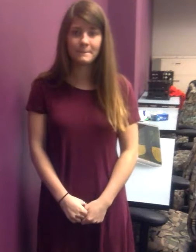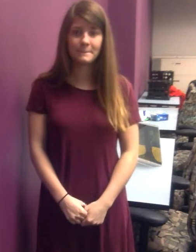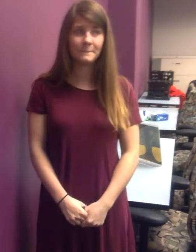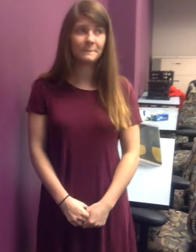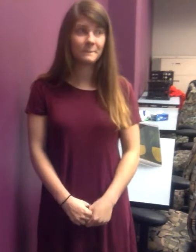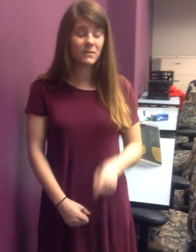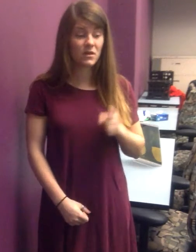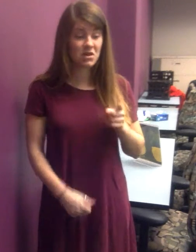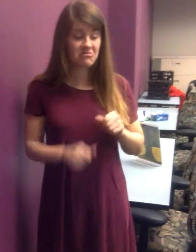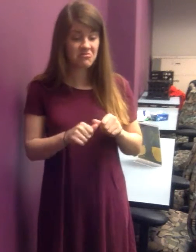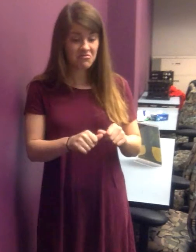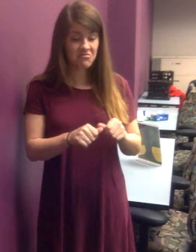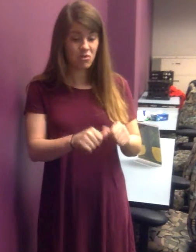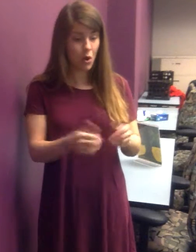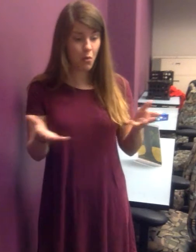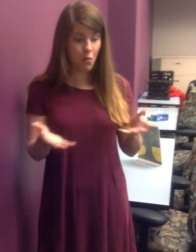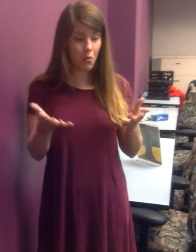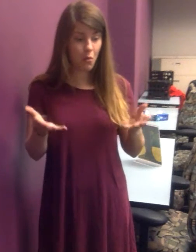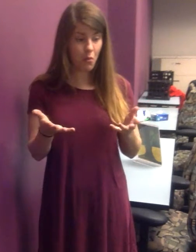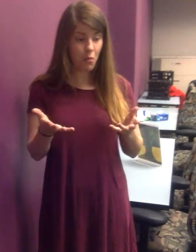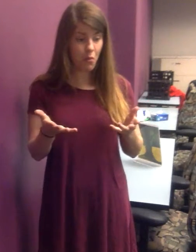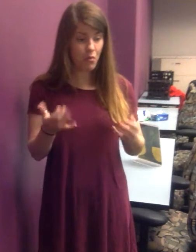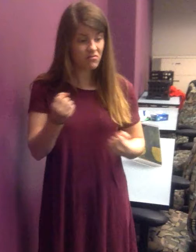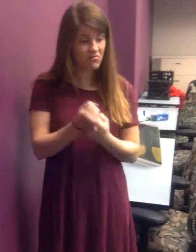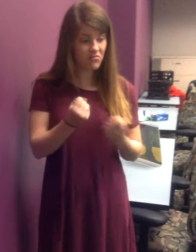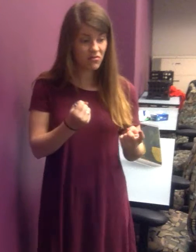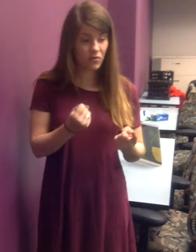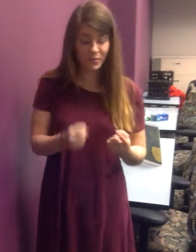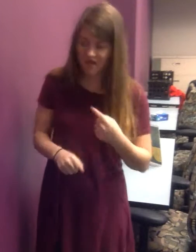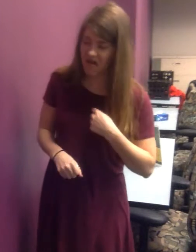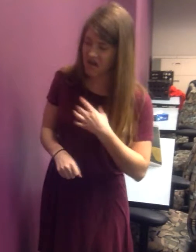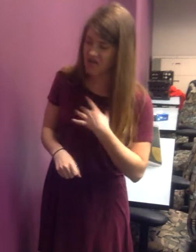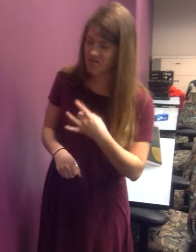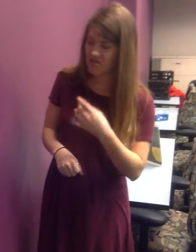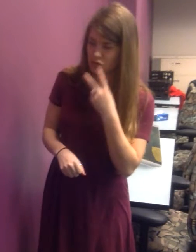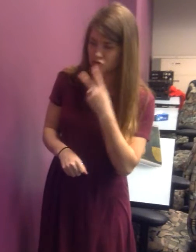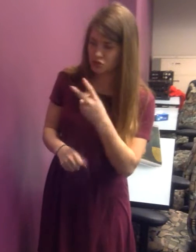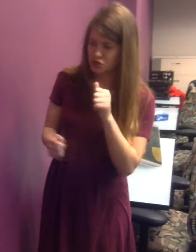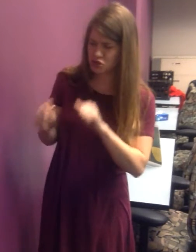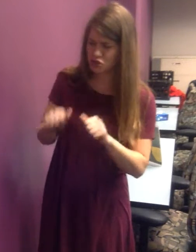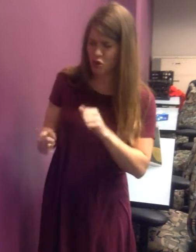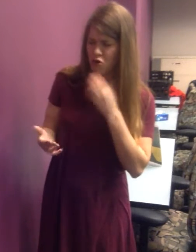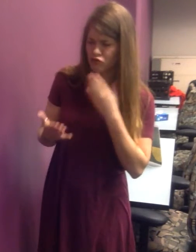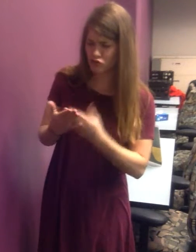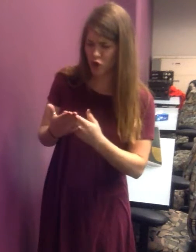see good science being done and protected. I think I'm fighting here for scientific